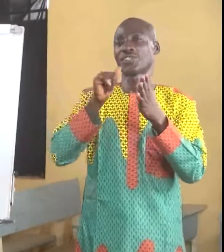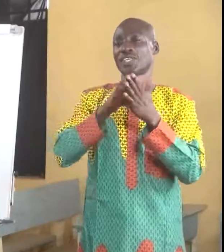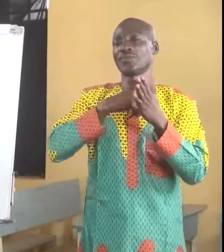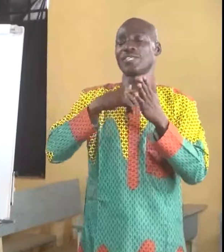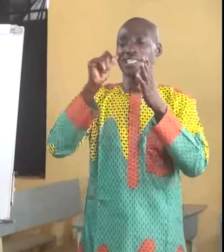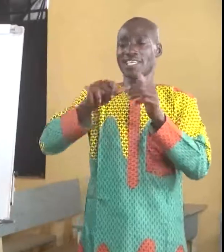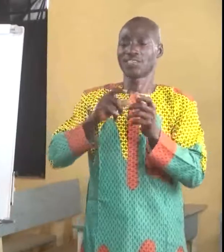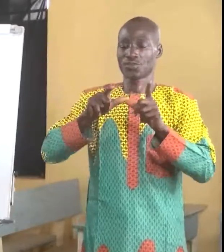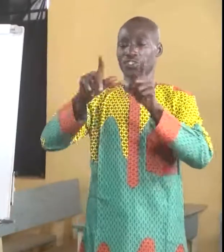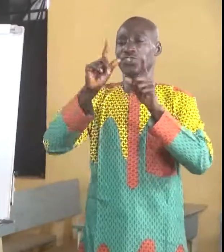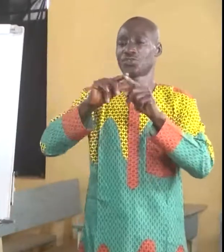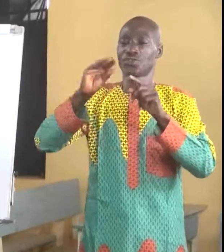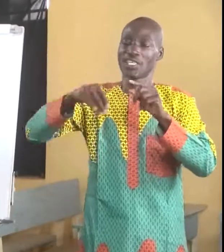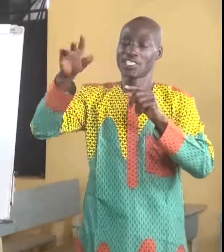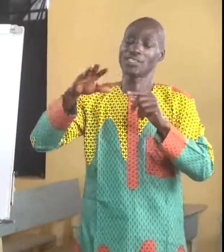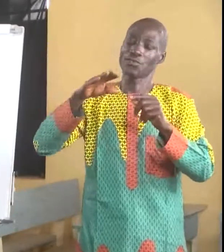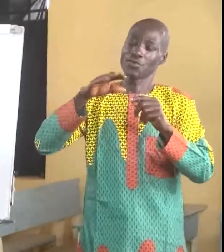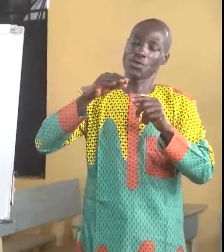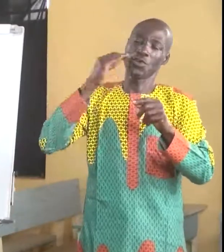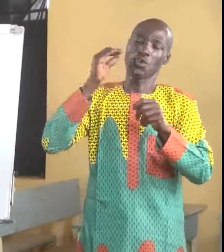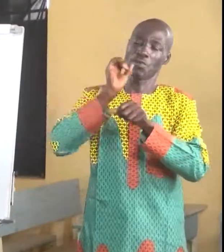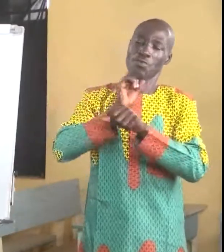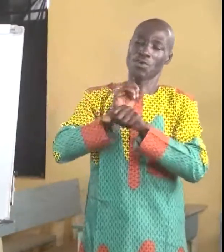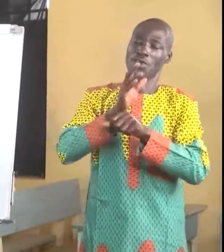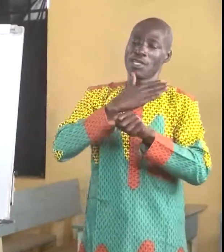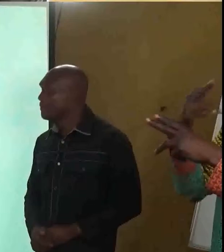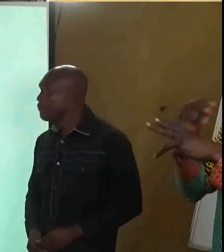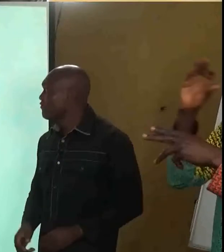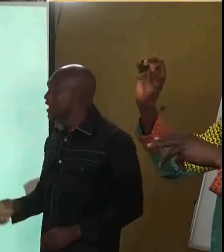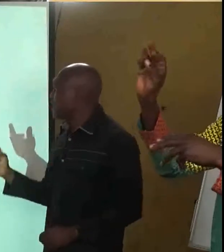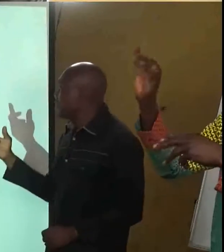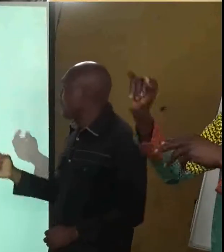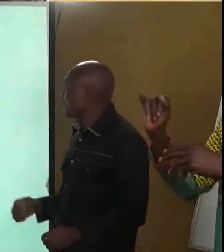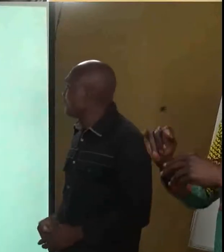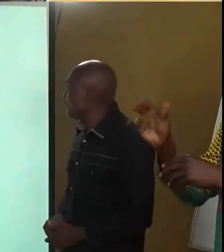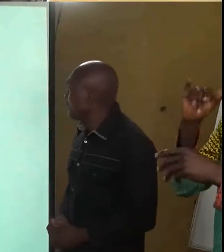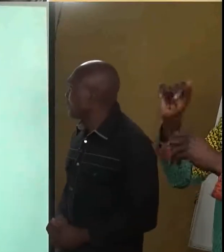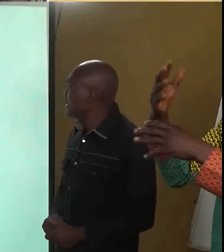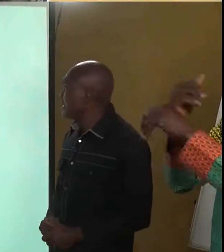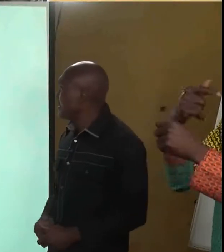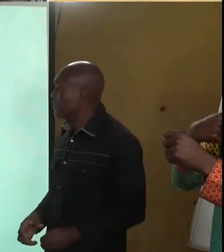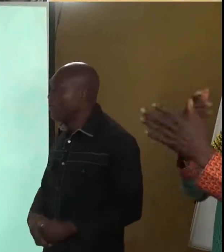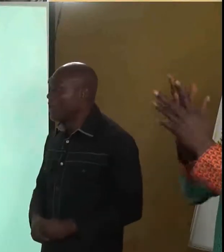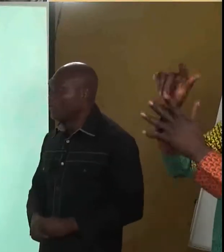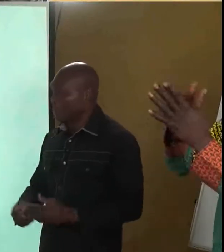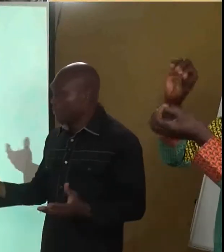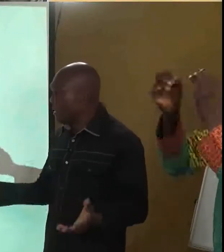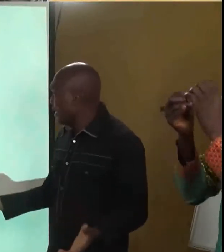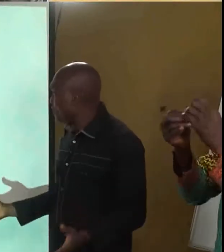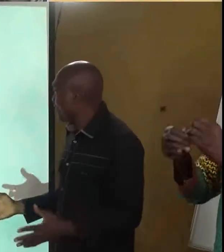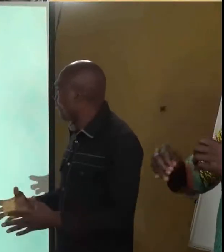discuss those items that I've listed. My name remains Obi Ifeanyi, and you can get me on this